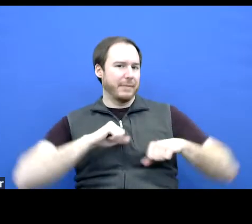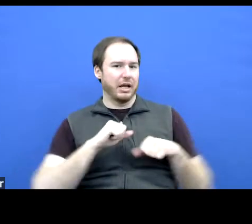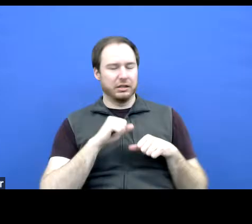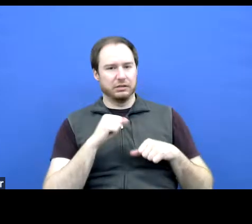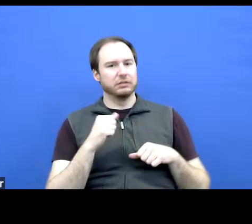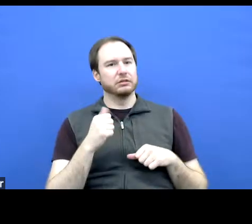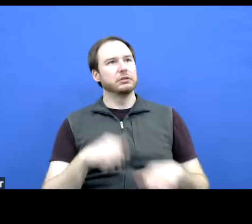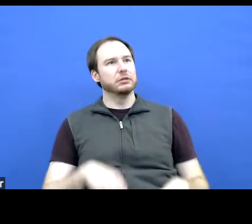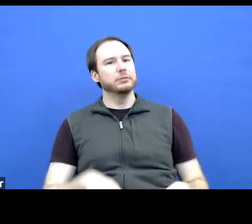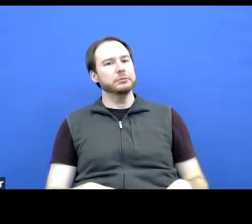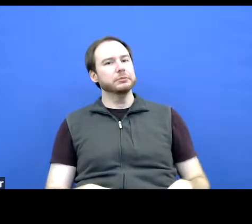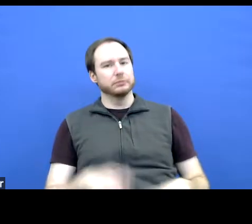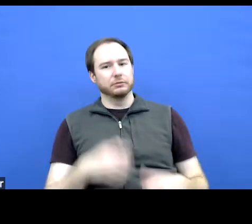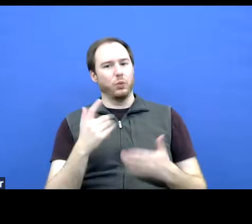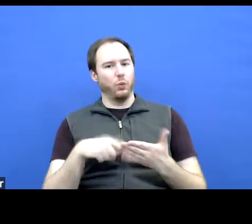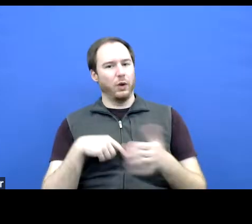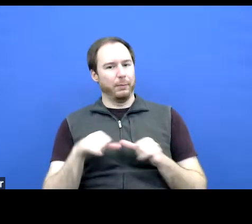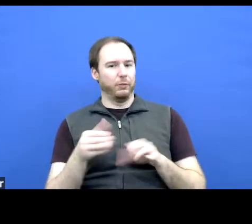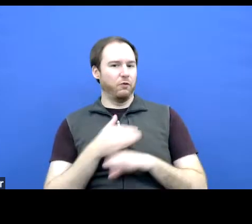thing I did before I came over